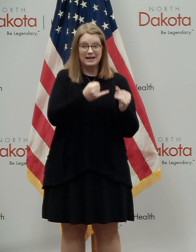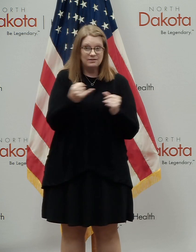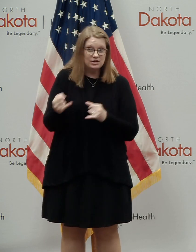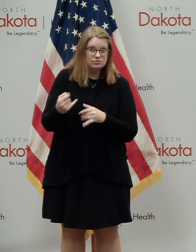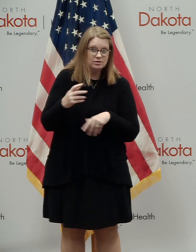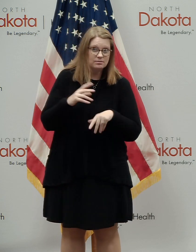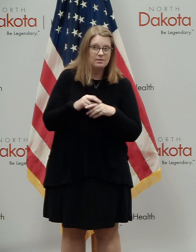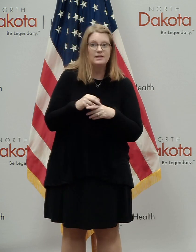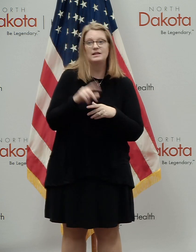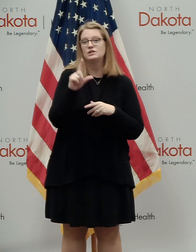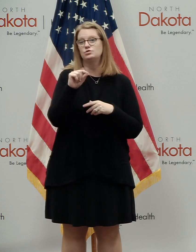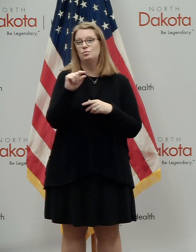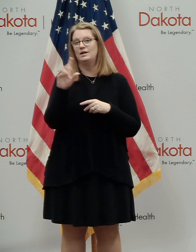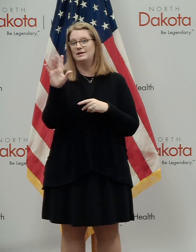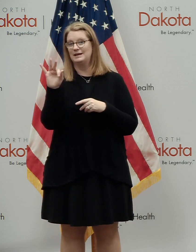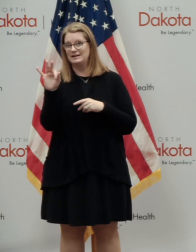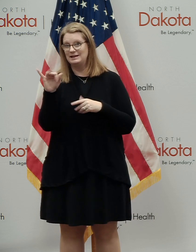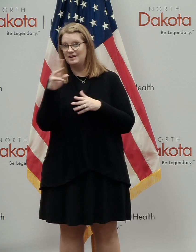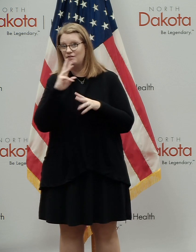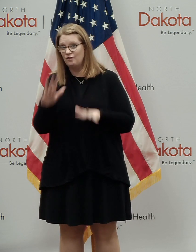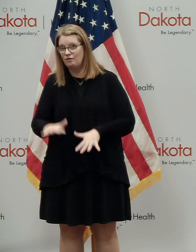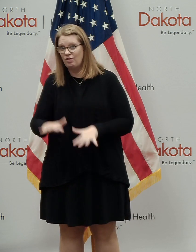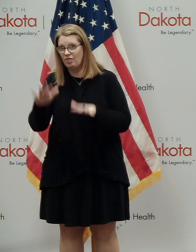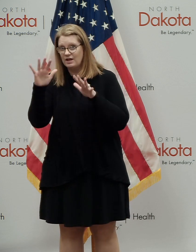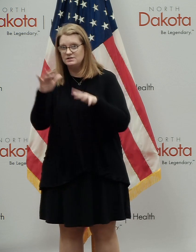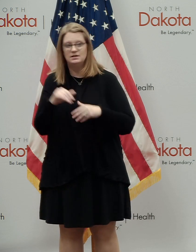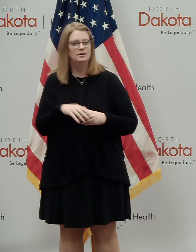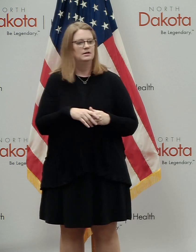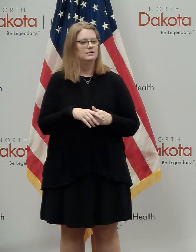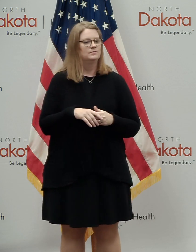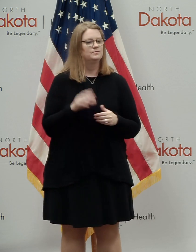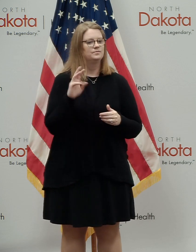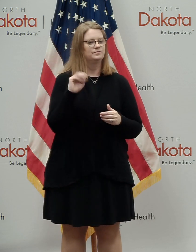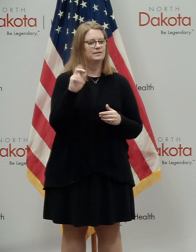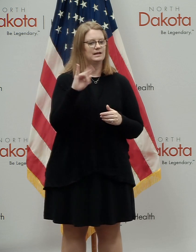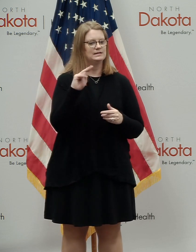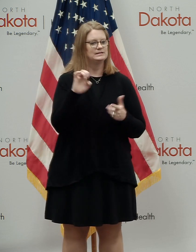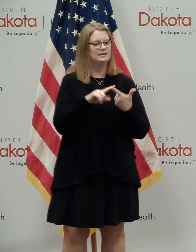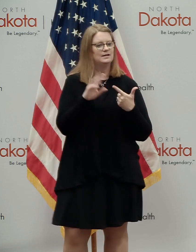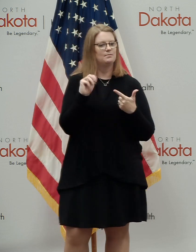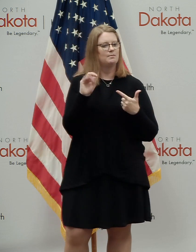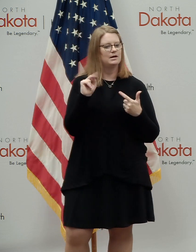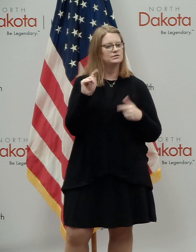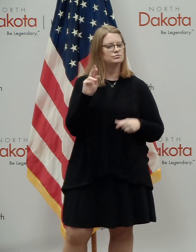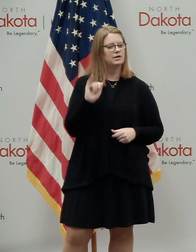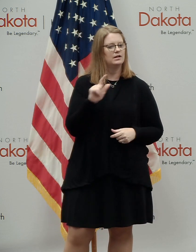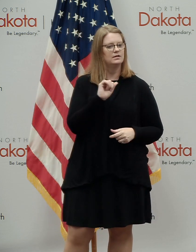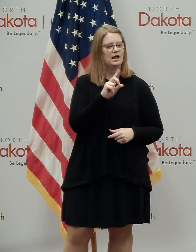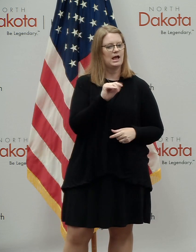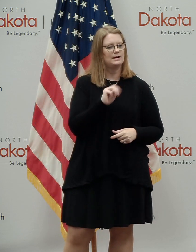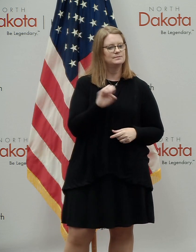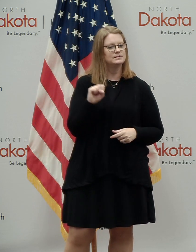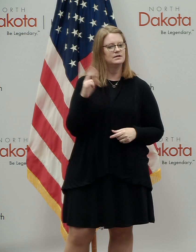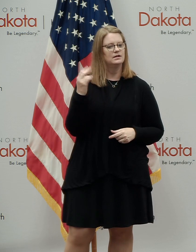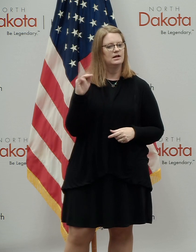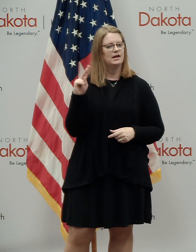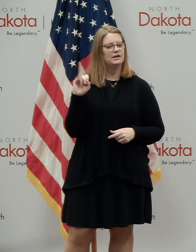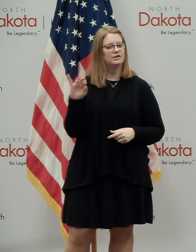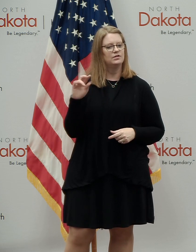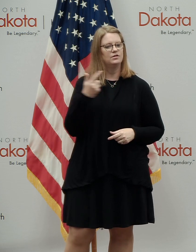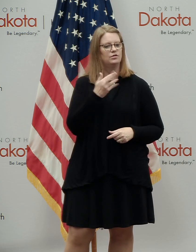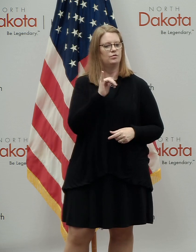by the 2019 floods in the following counties: McKinsey, Montreal, Adams,